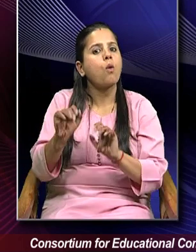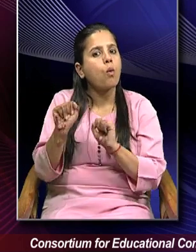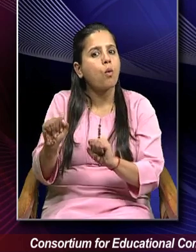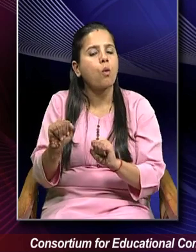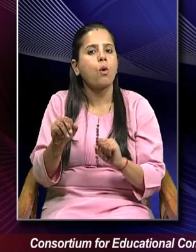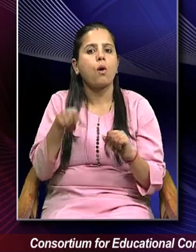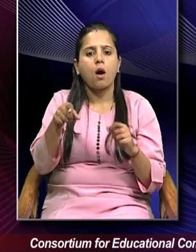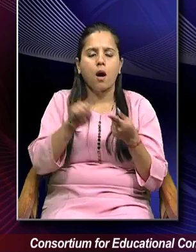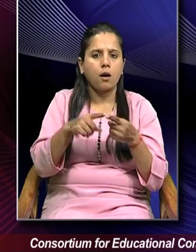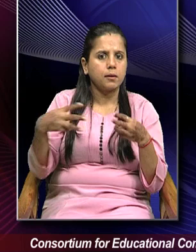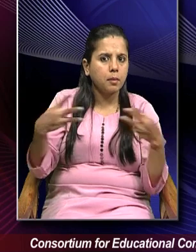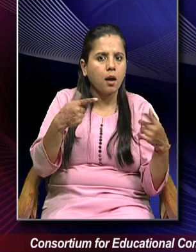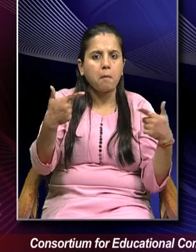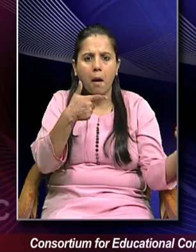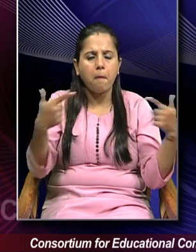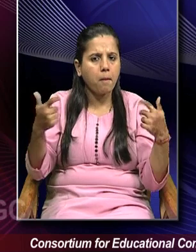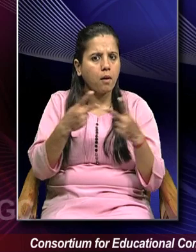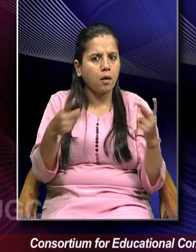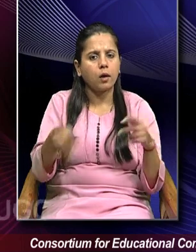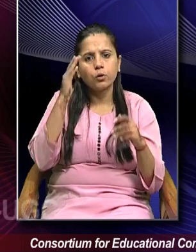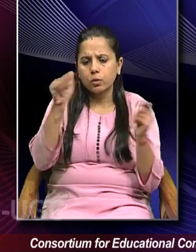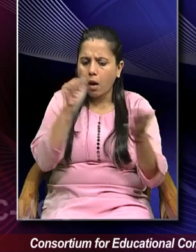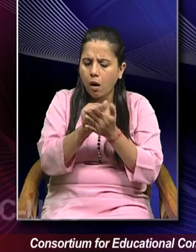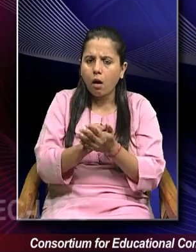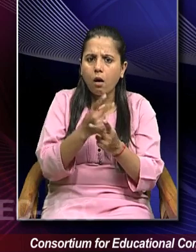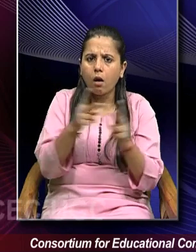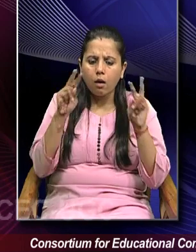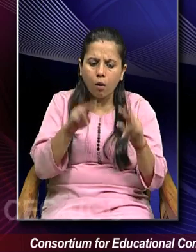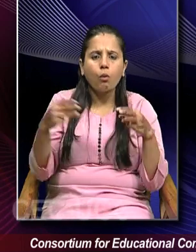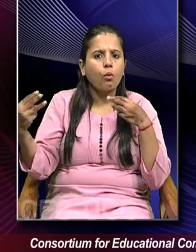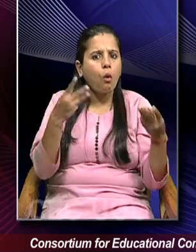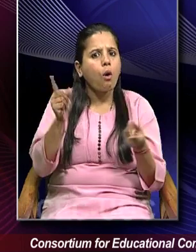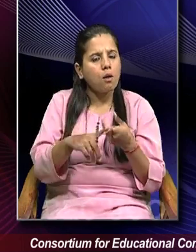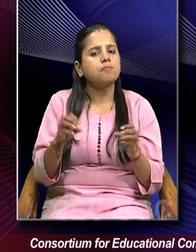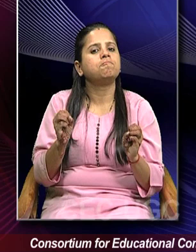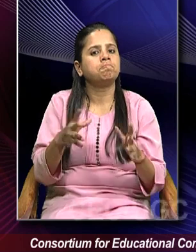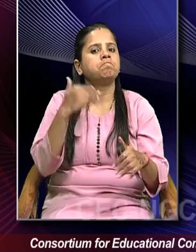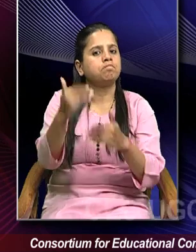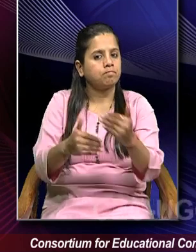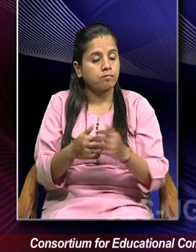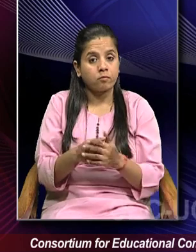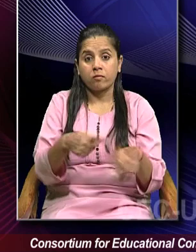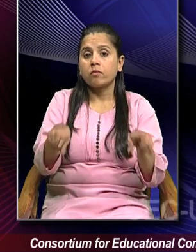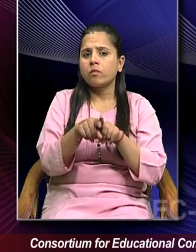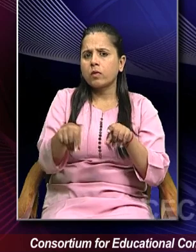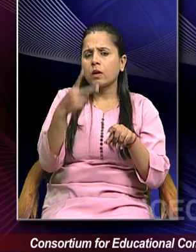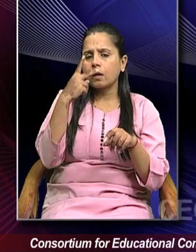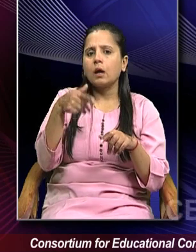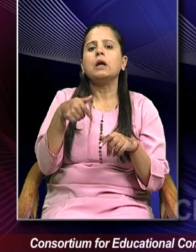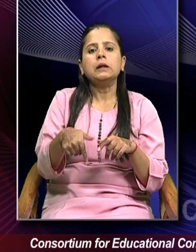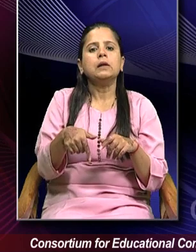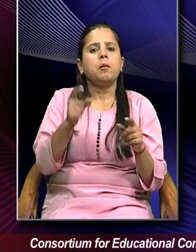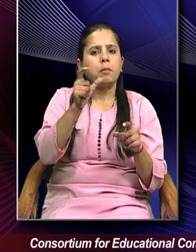attacks and the counter attacks till a newspaper war was started. So, this also in a way poisoned the